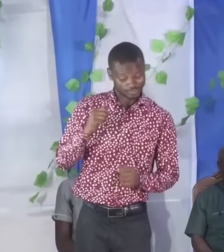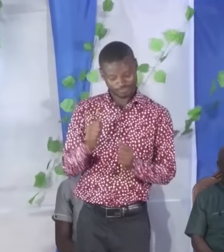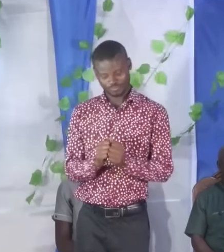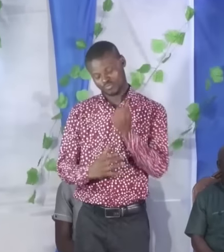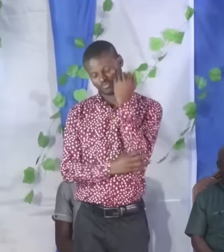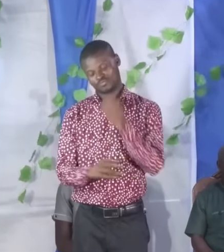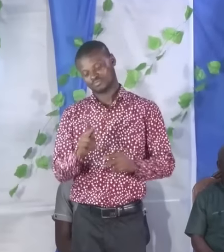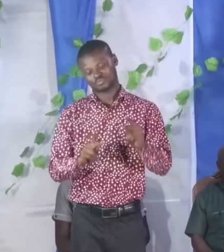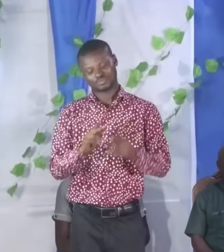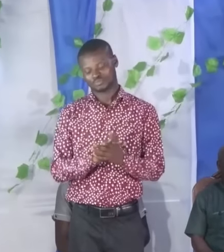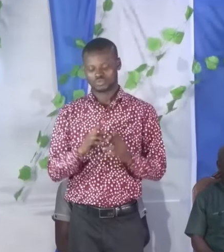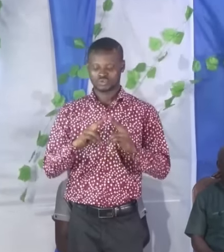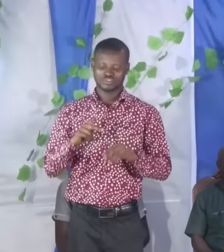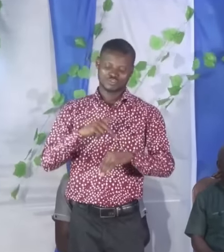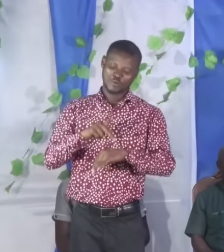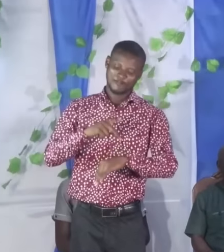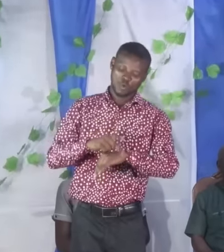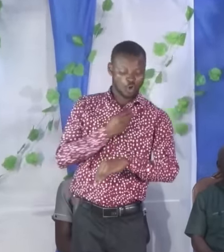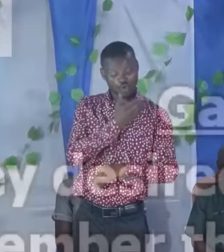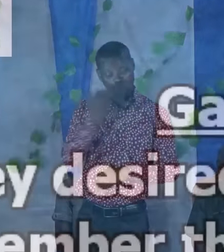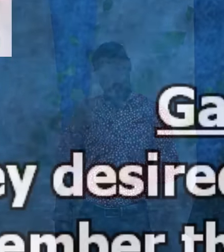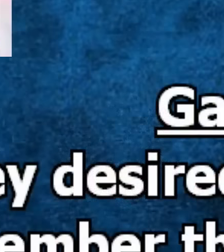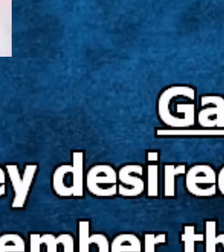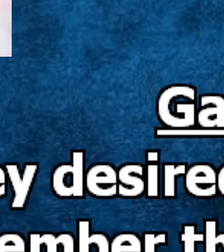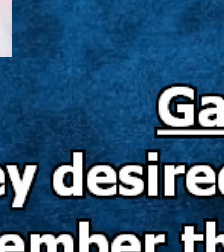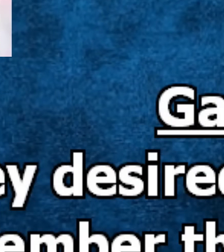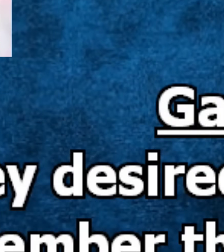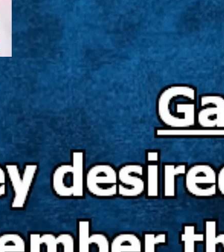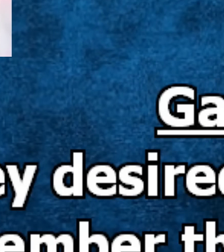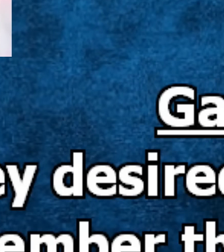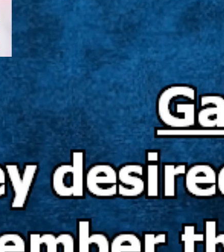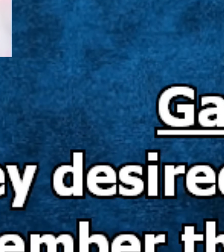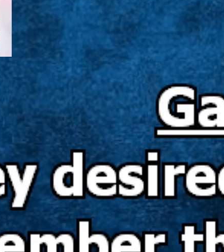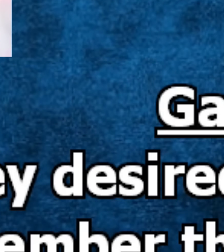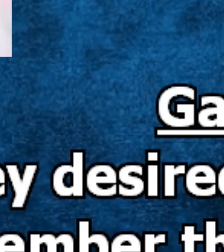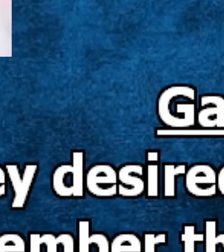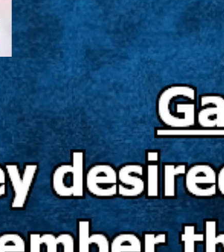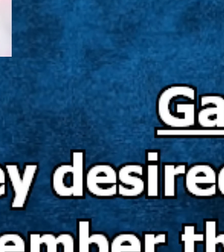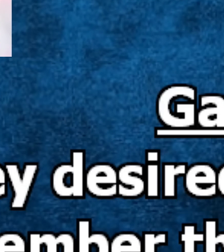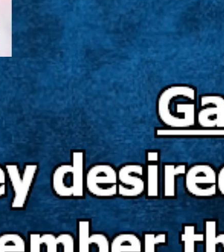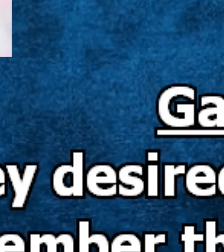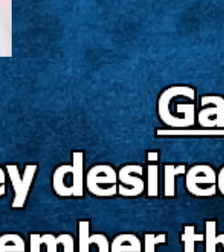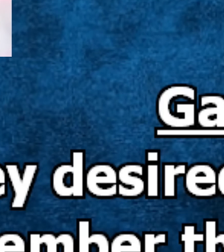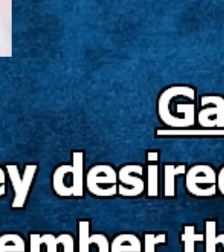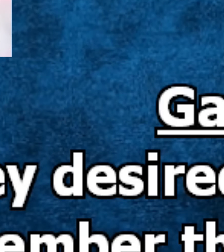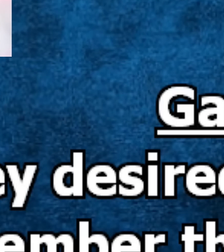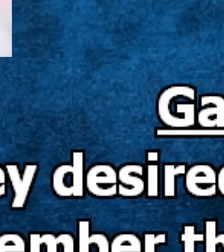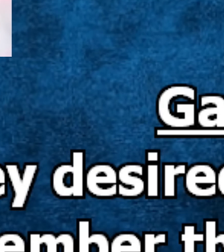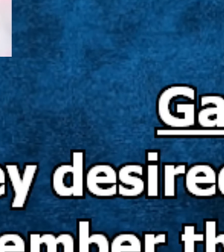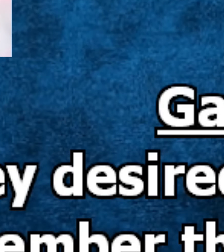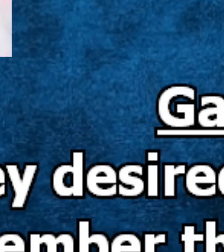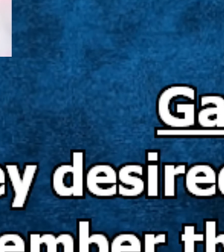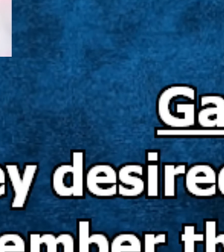no. Me so me bo modin se, enu na meyo." Enti Paul odwuma ye ye nyina nsa onam ni nyina no, na obua